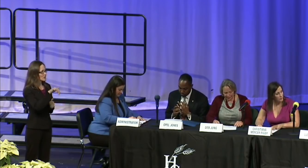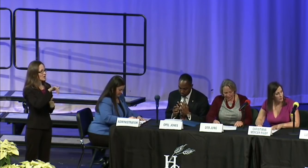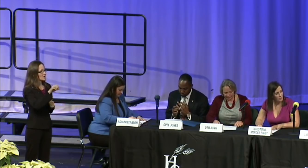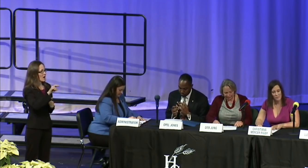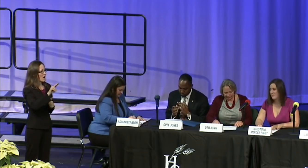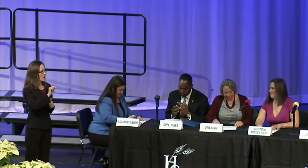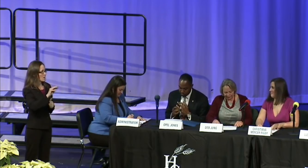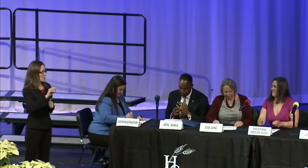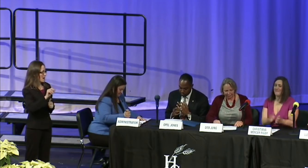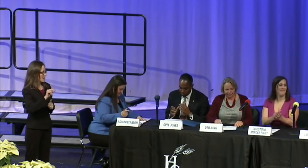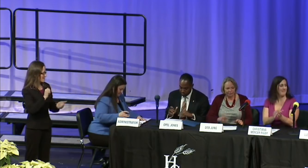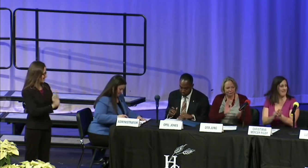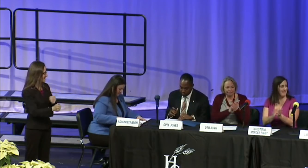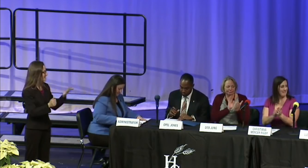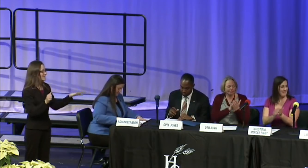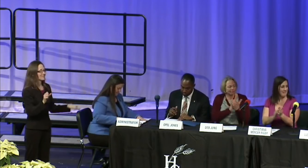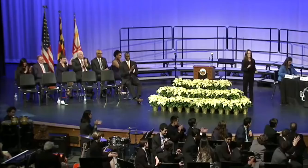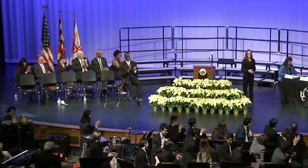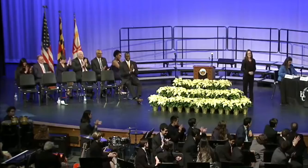Yes.